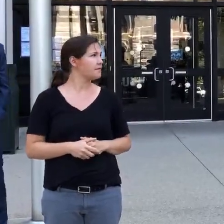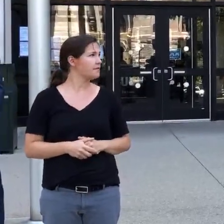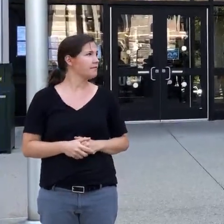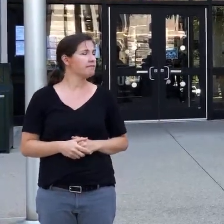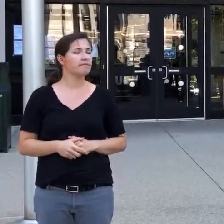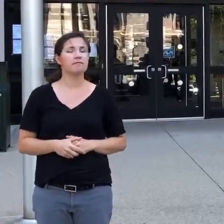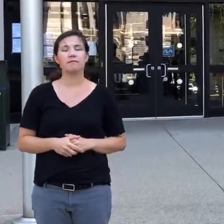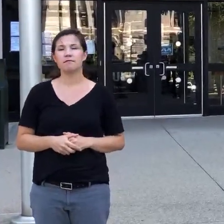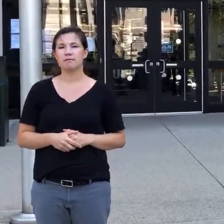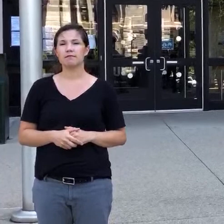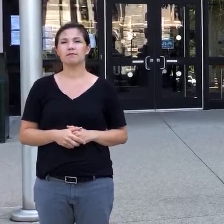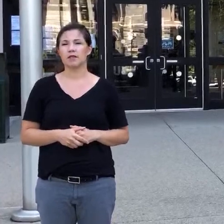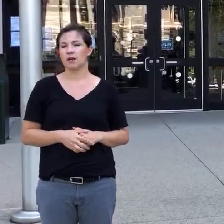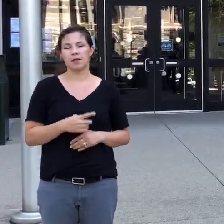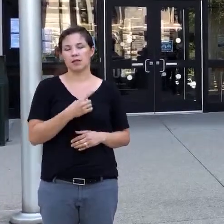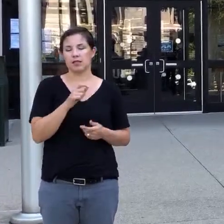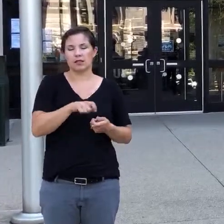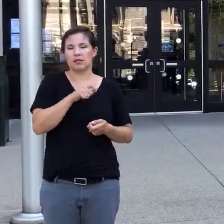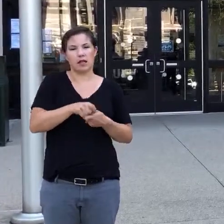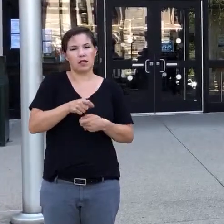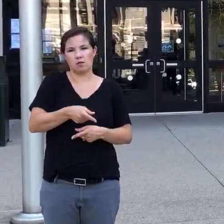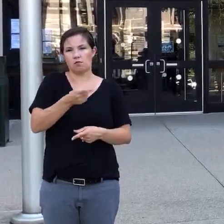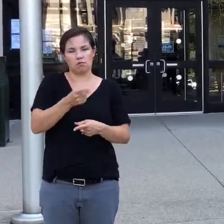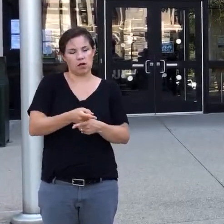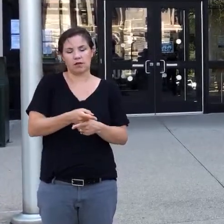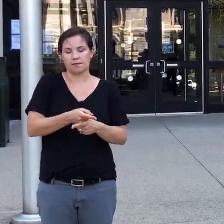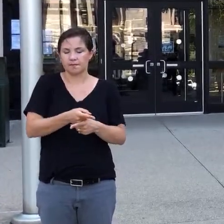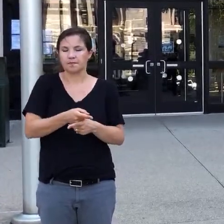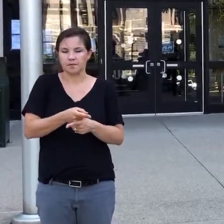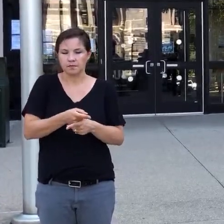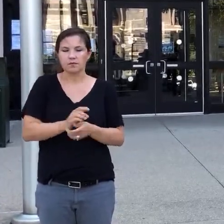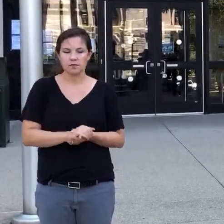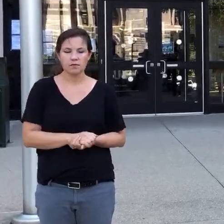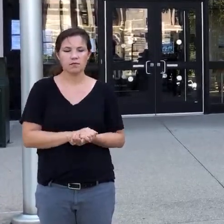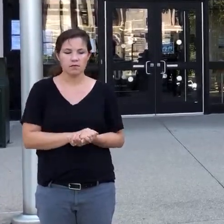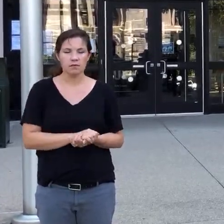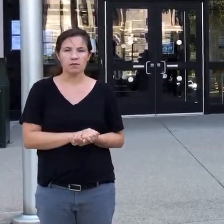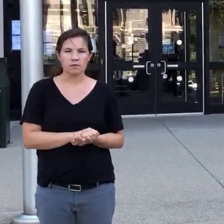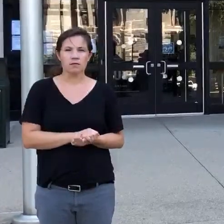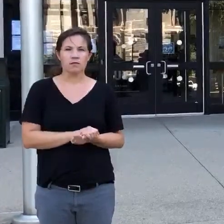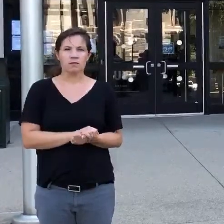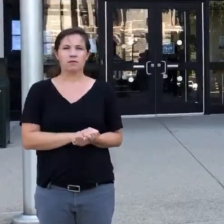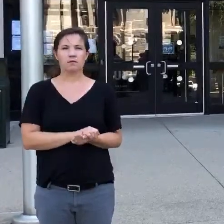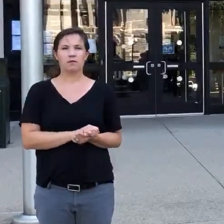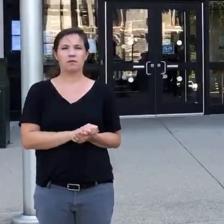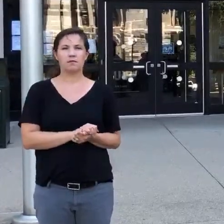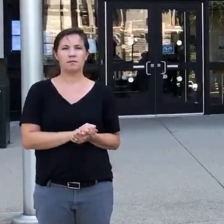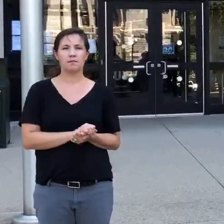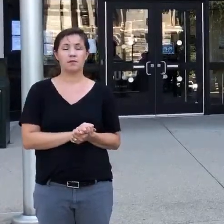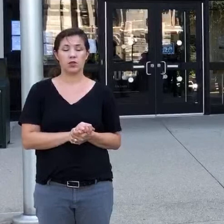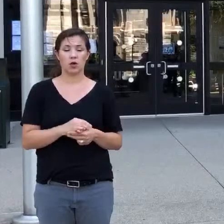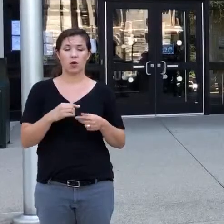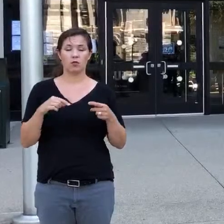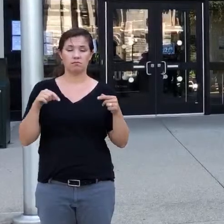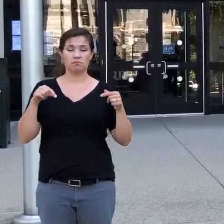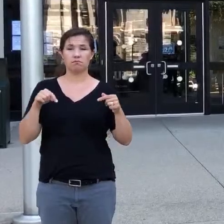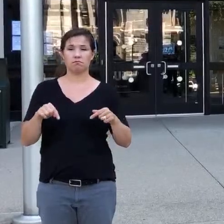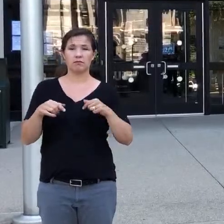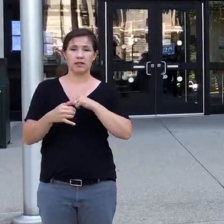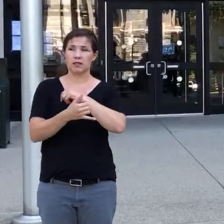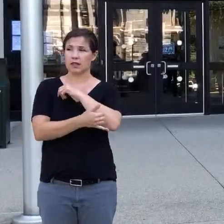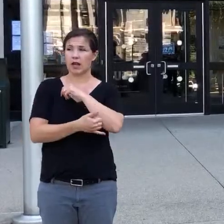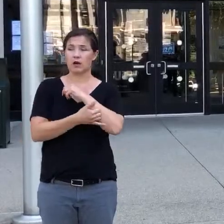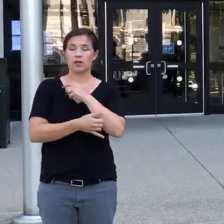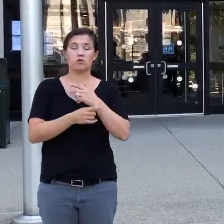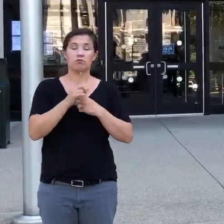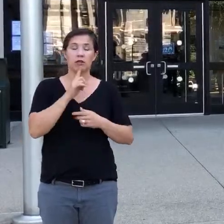The county executive is spot on. There's a couple things. The county is really blessed in terms of